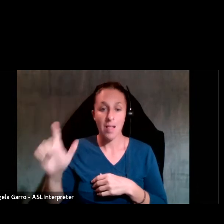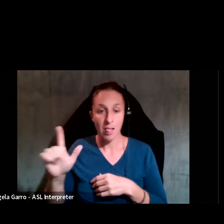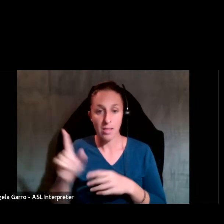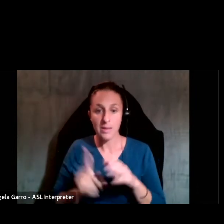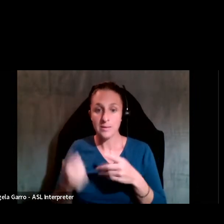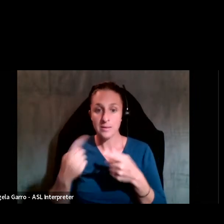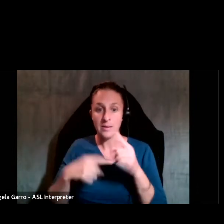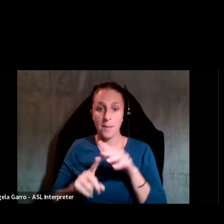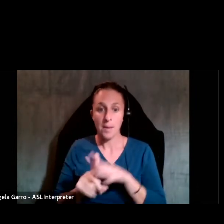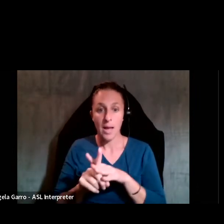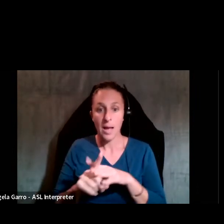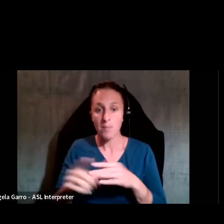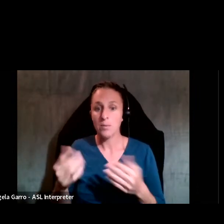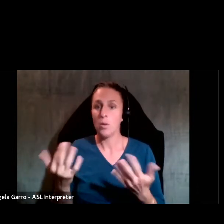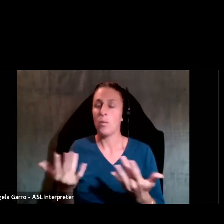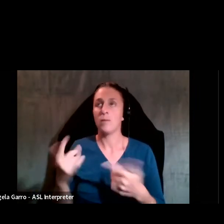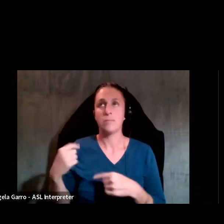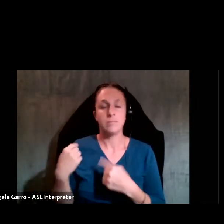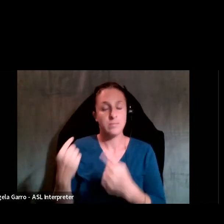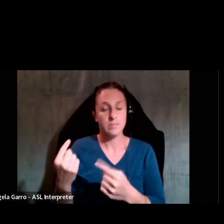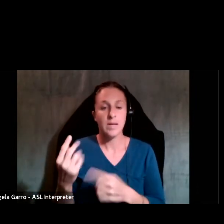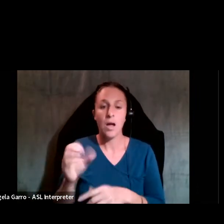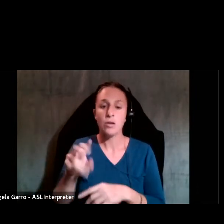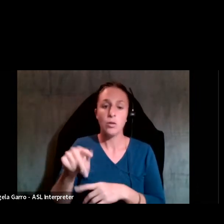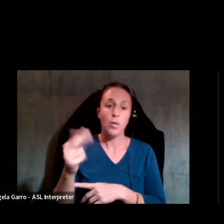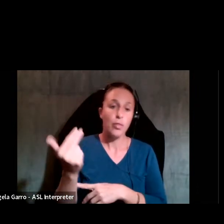100 years, October 13th and 14th.